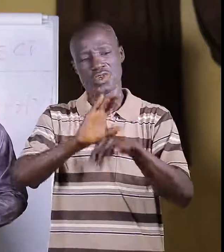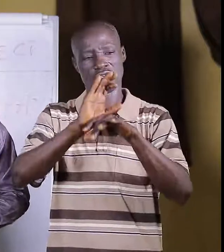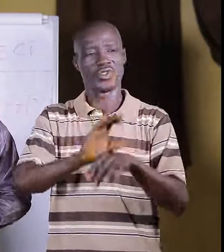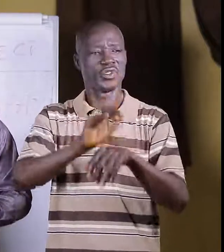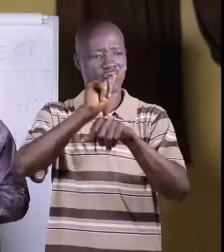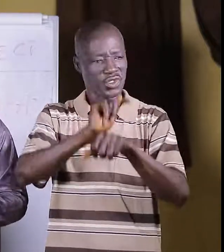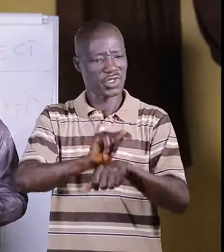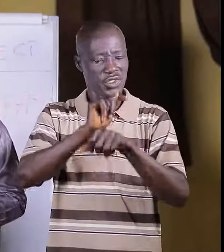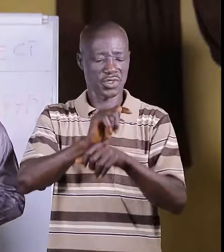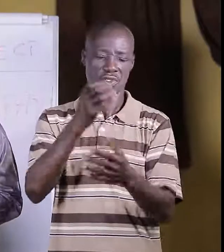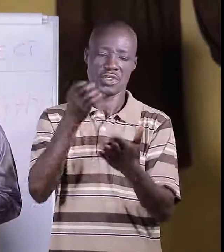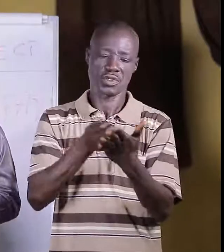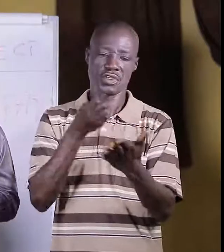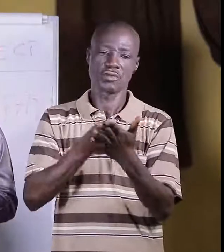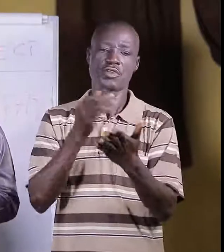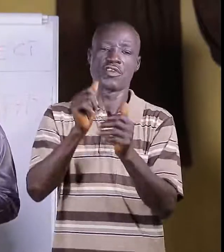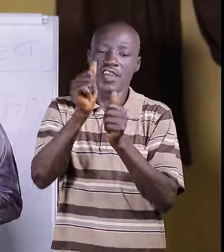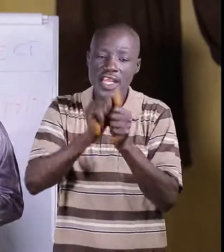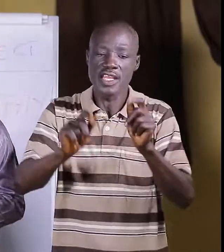cultures, and economics, and